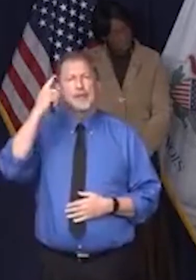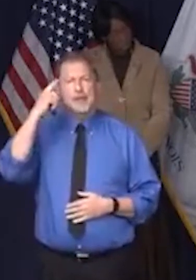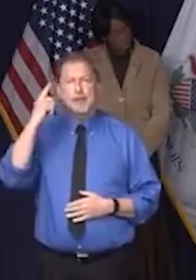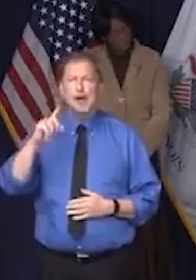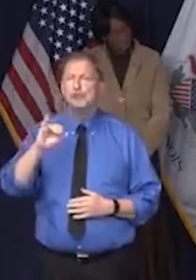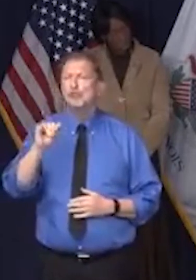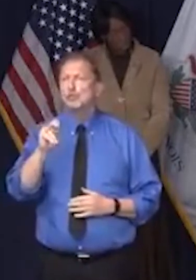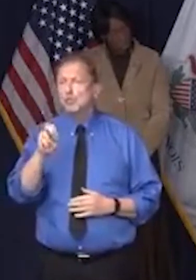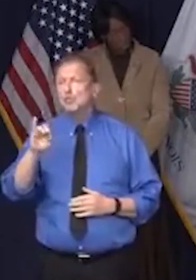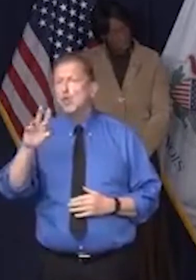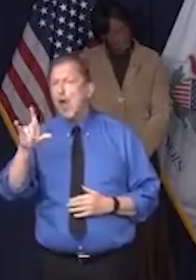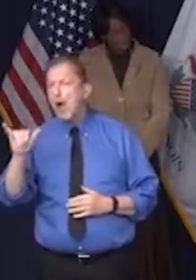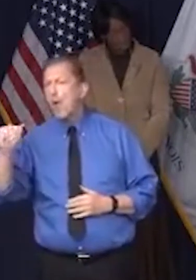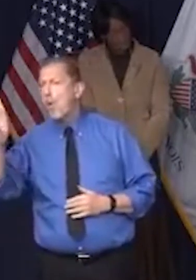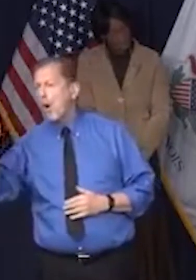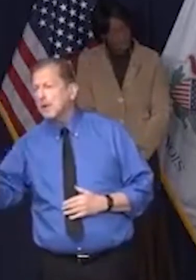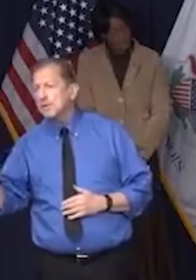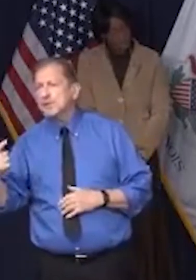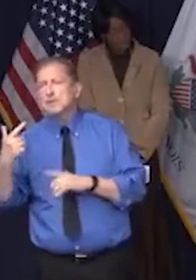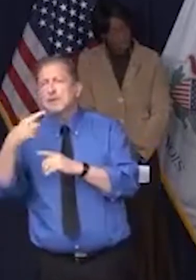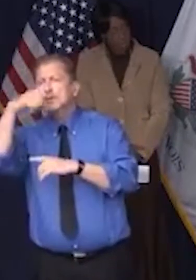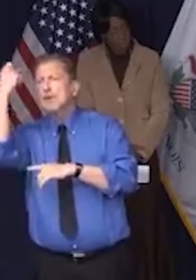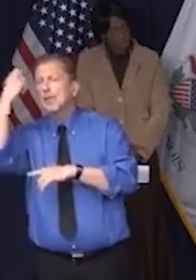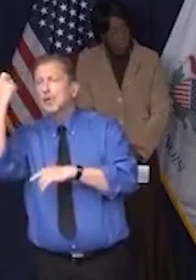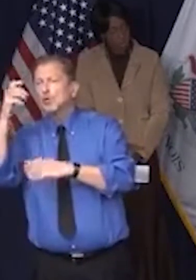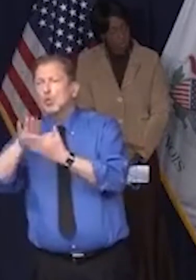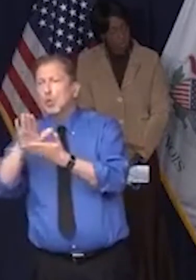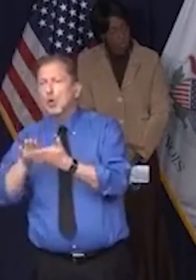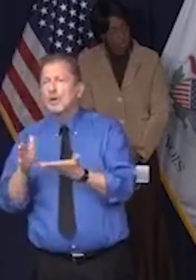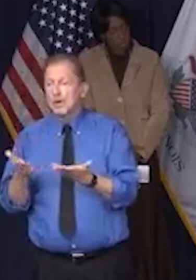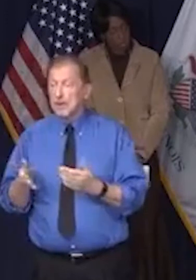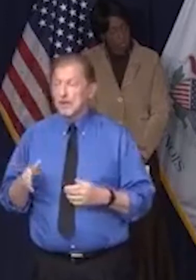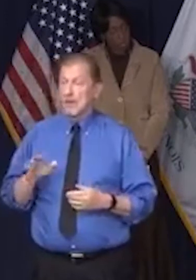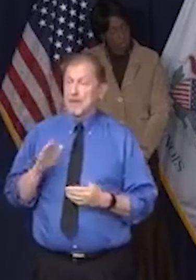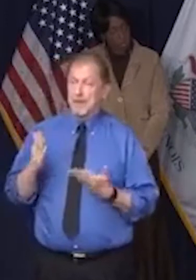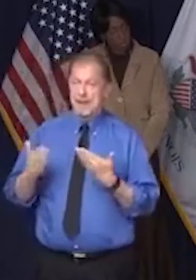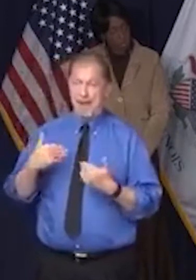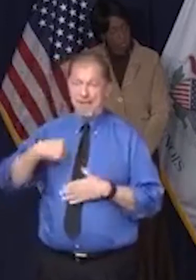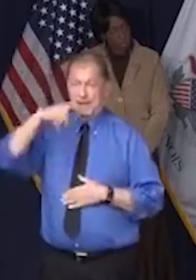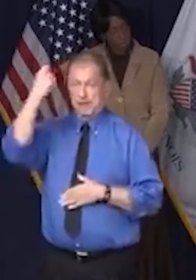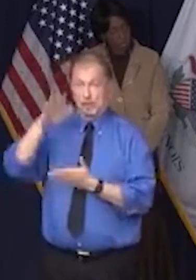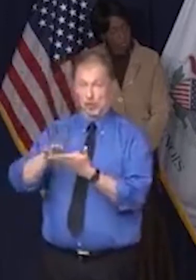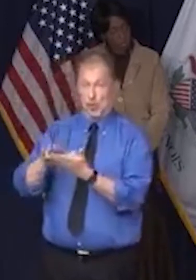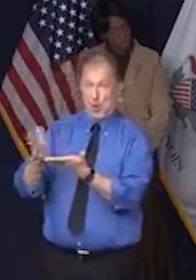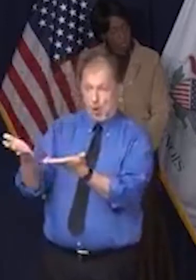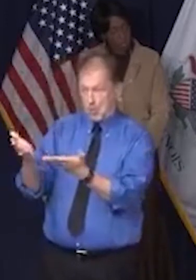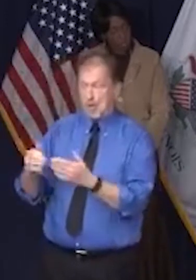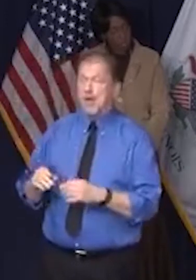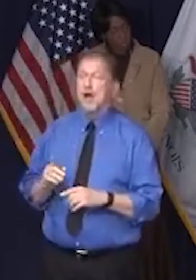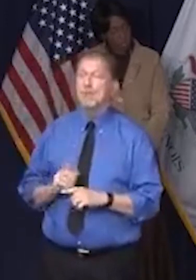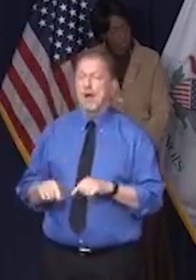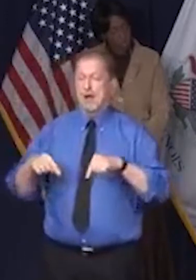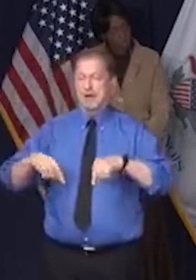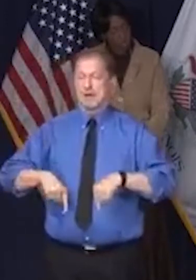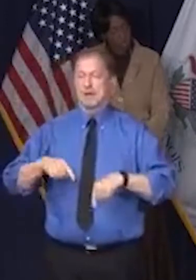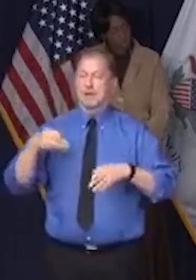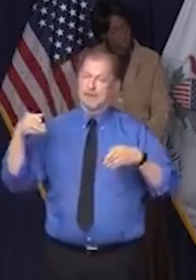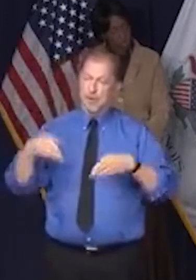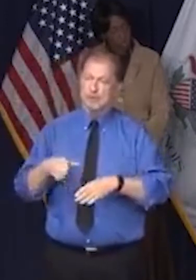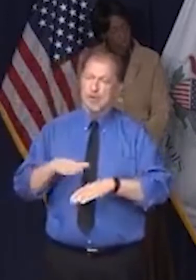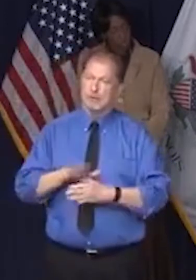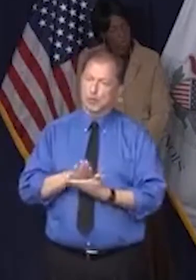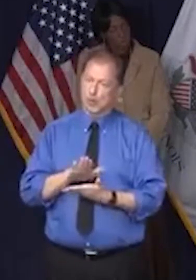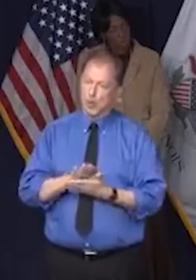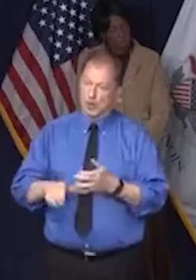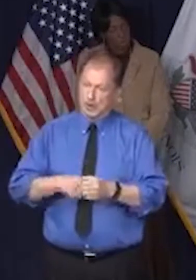school programs and other things that may take place, but at the moment, we felt like this was the right answer. We wanted to make sure that kids